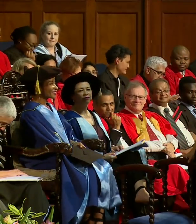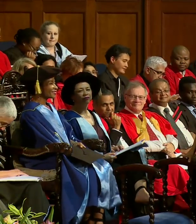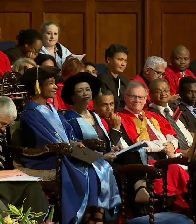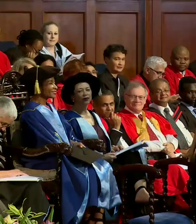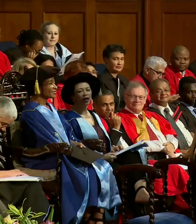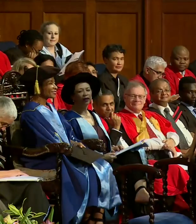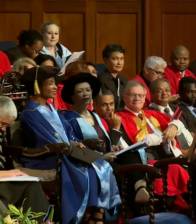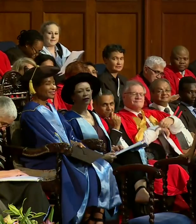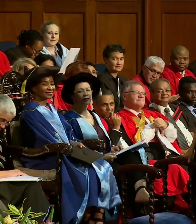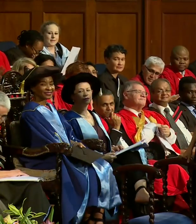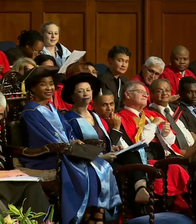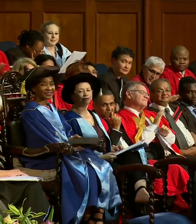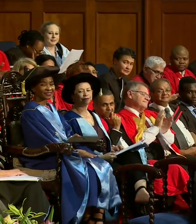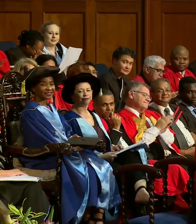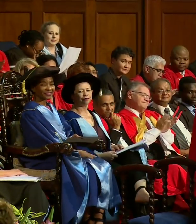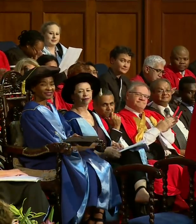Alex Pinar.